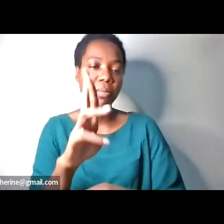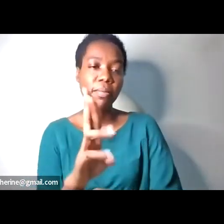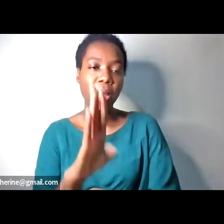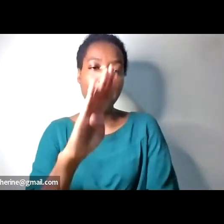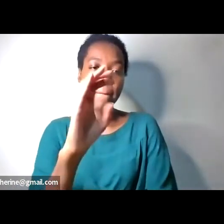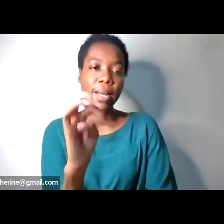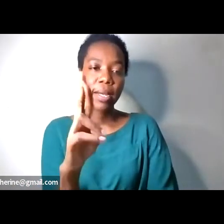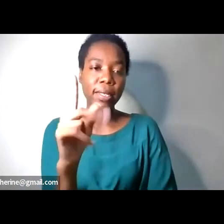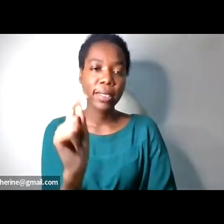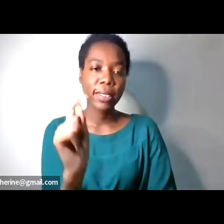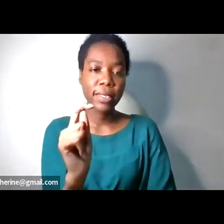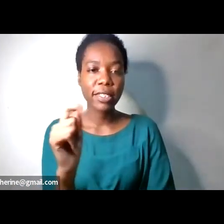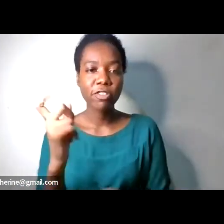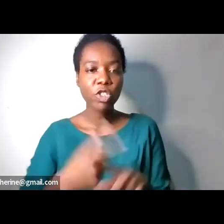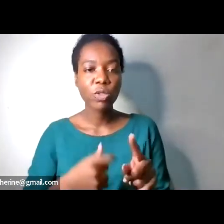Yeah.